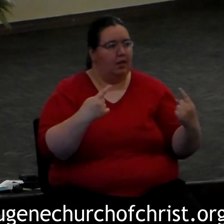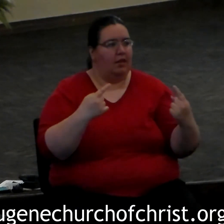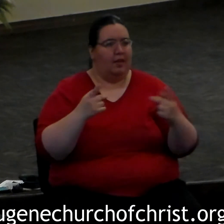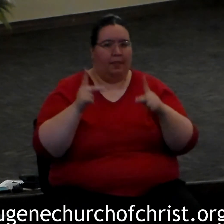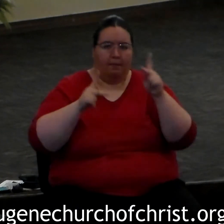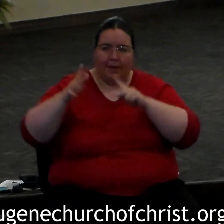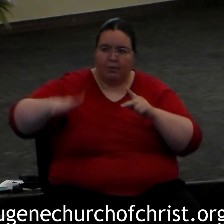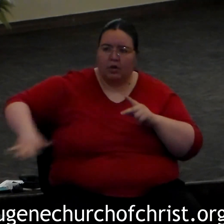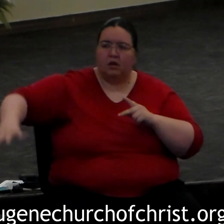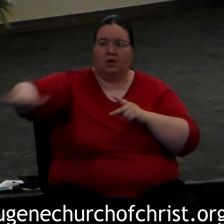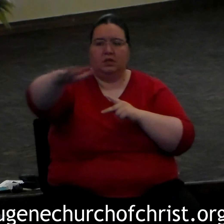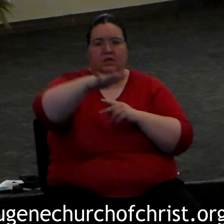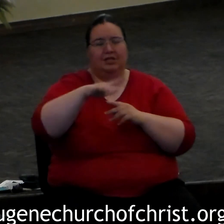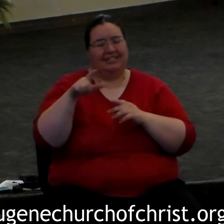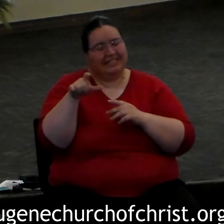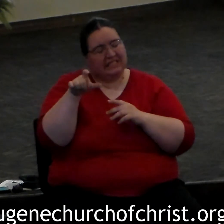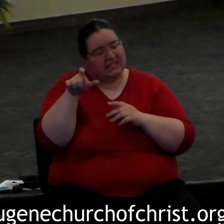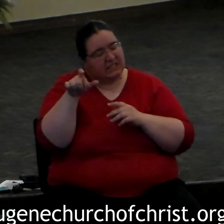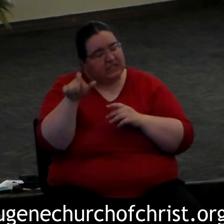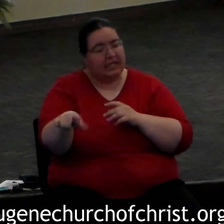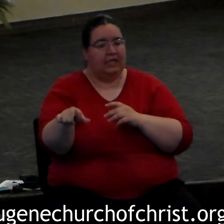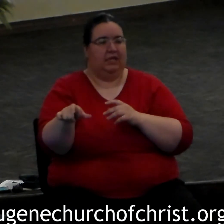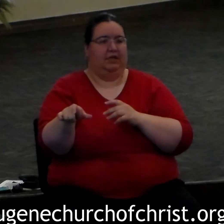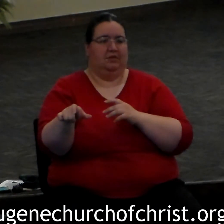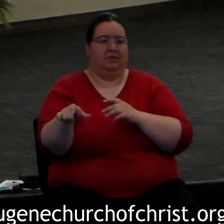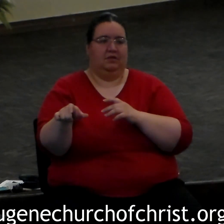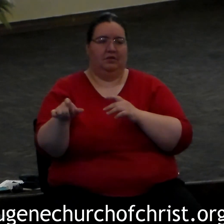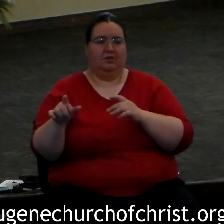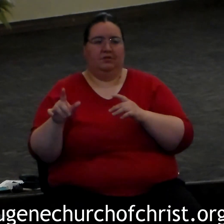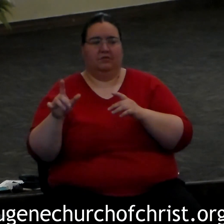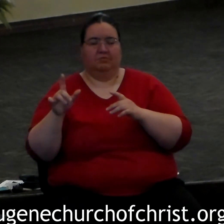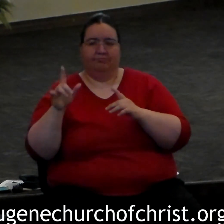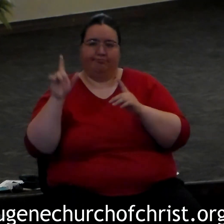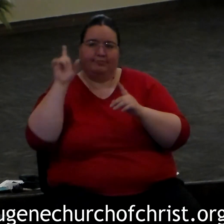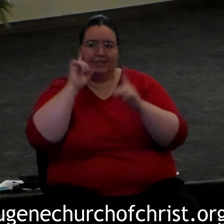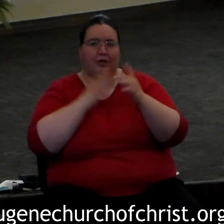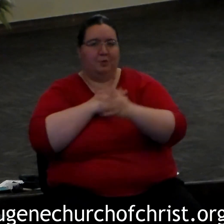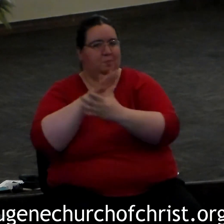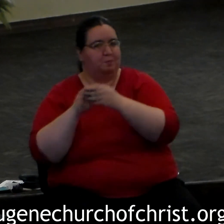then make that commitment where you're sitting this morning. But whatever needs you have, please come as we stand and sing.